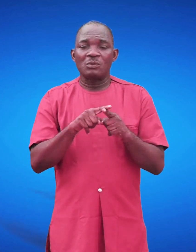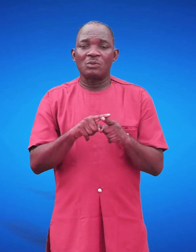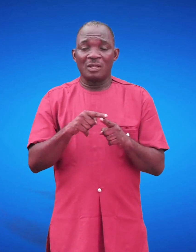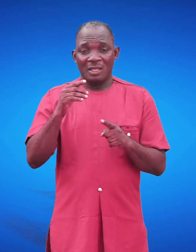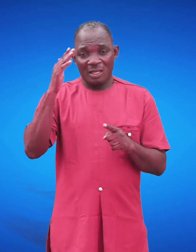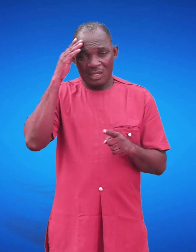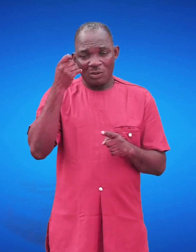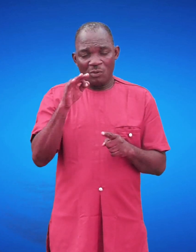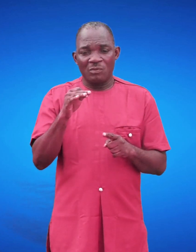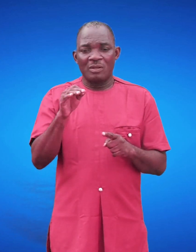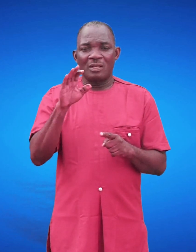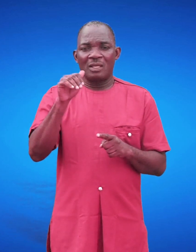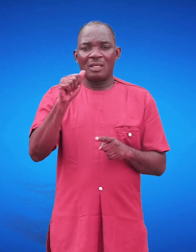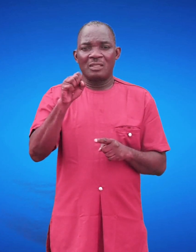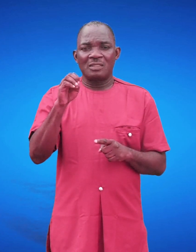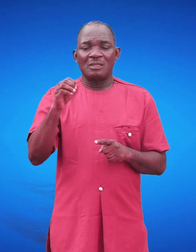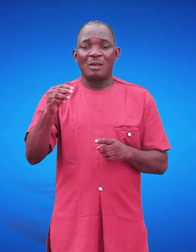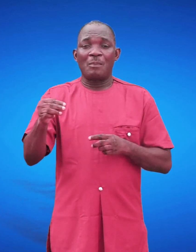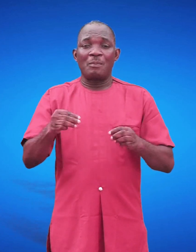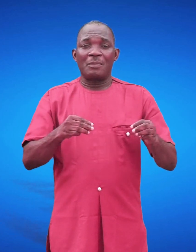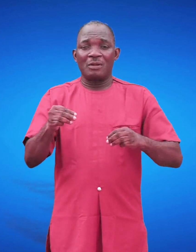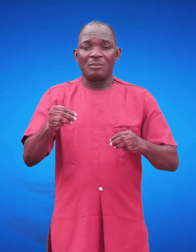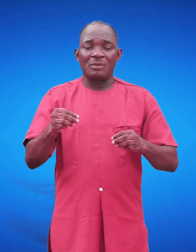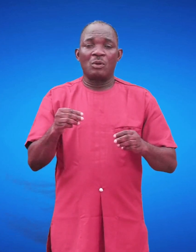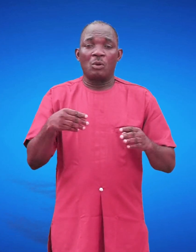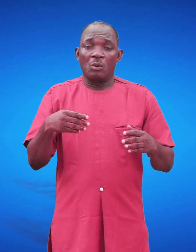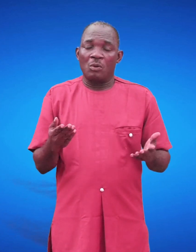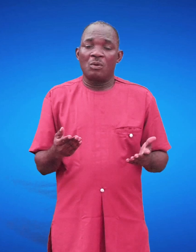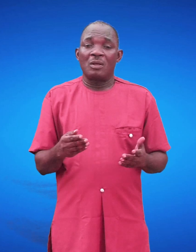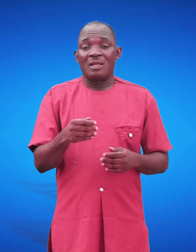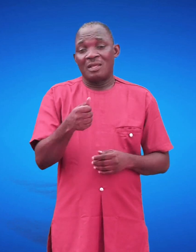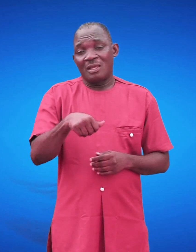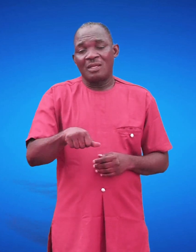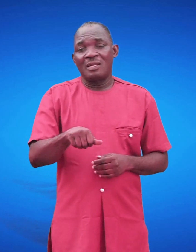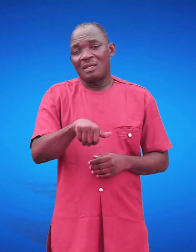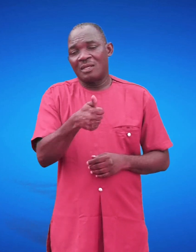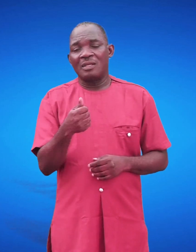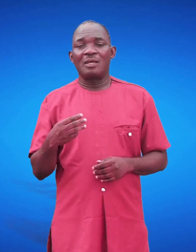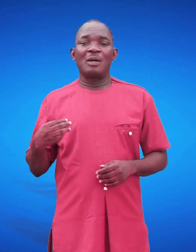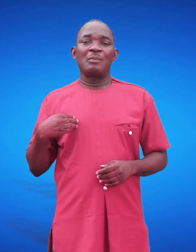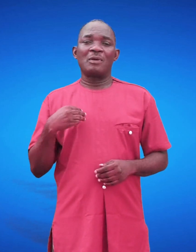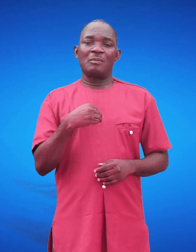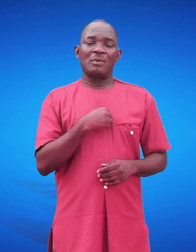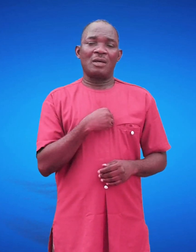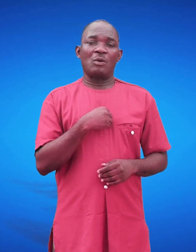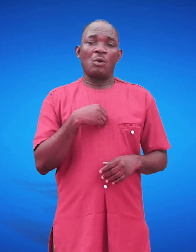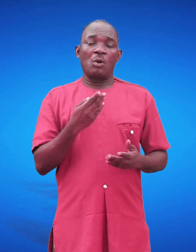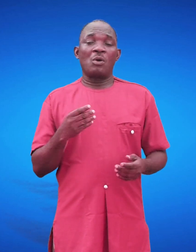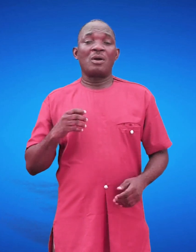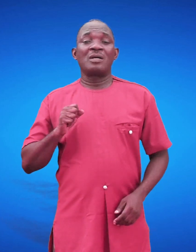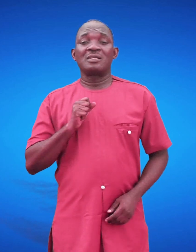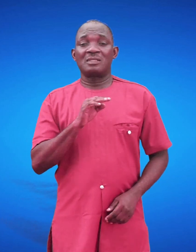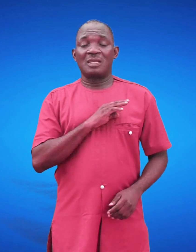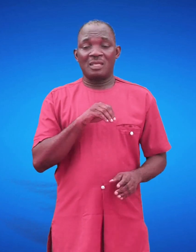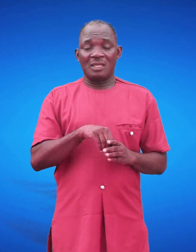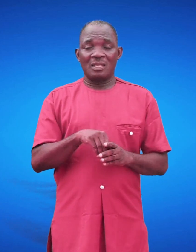of case management or any other member of staff at the LEAP program.